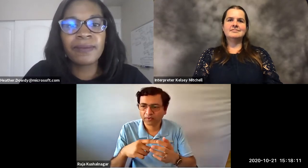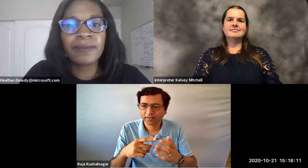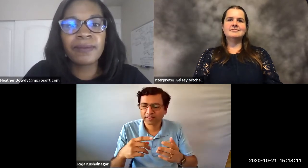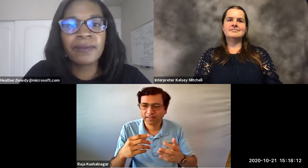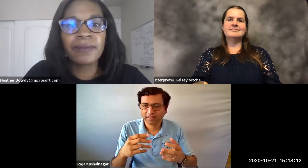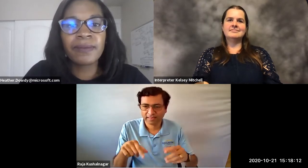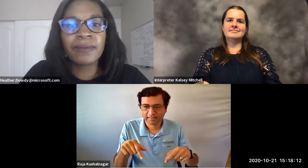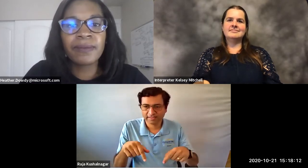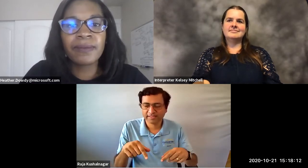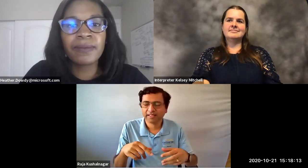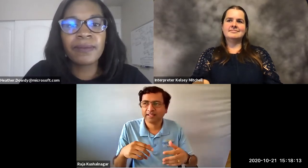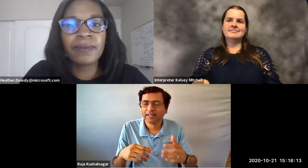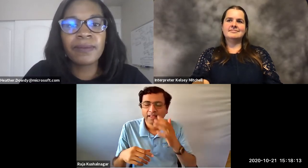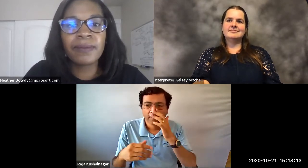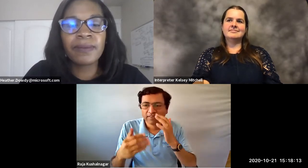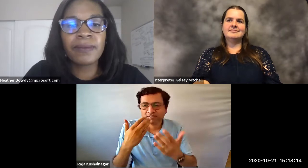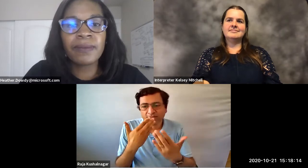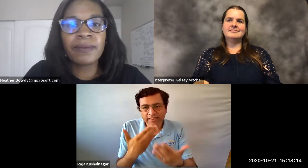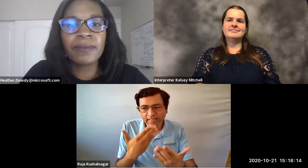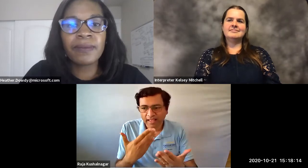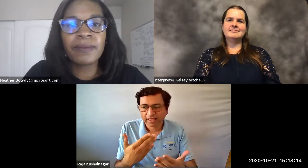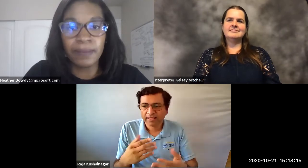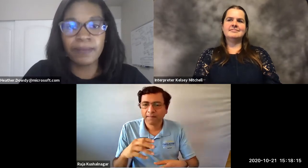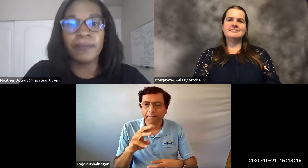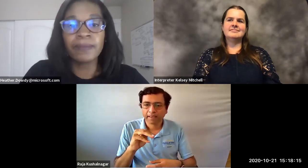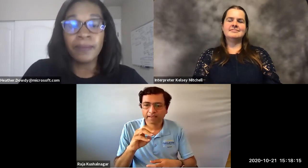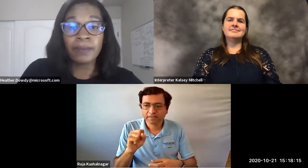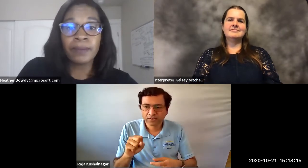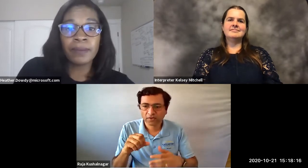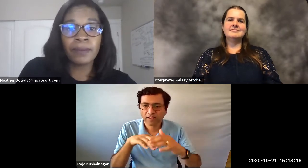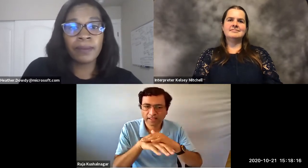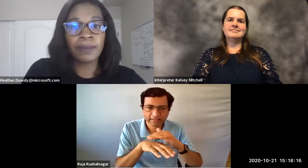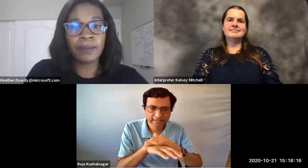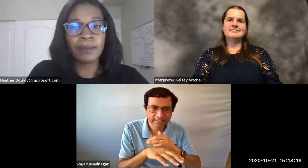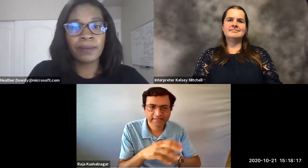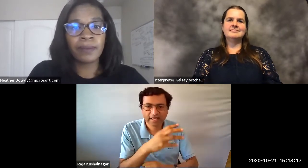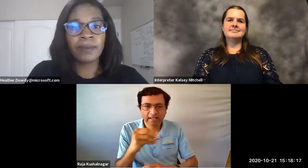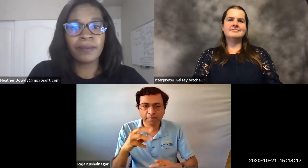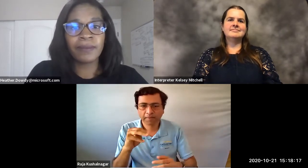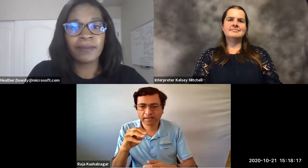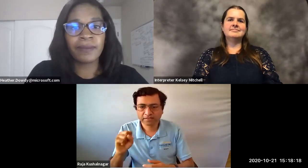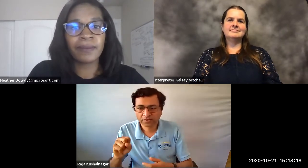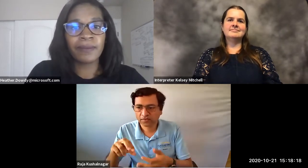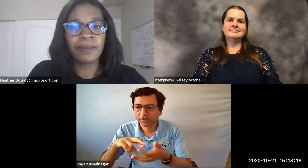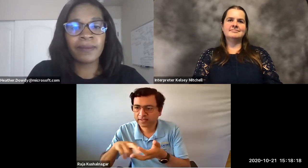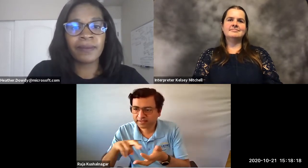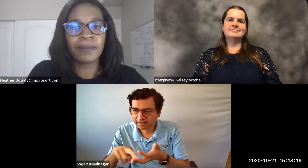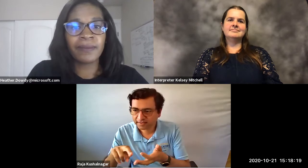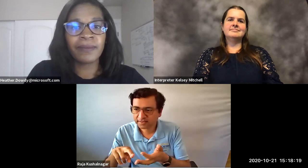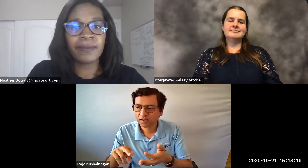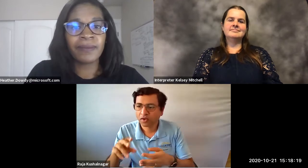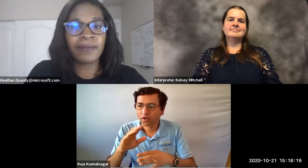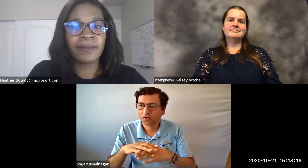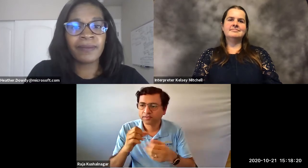Okay, well, this is Raja. So I'd like to take a moment just to wrap up this discussion. Thank you so much, Heather. Thank